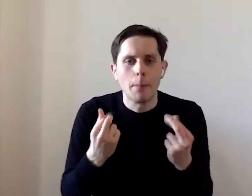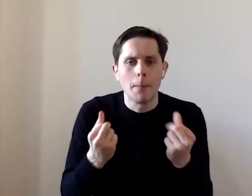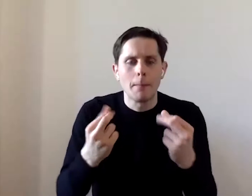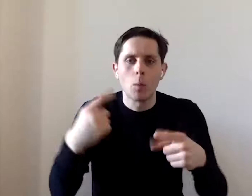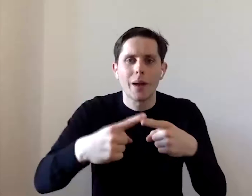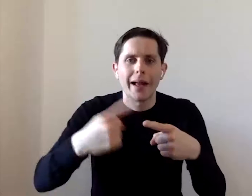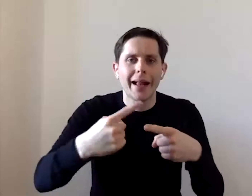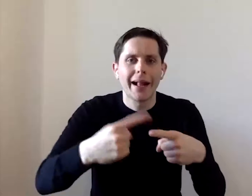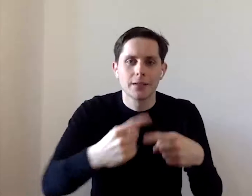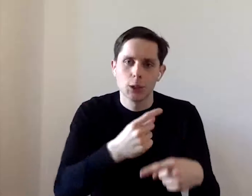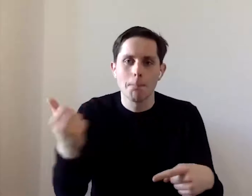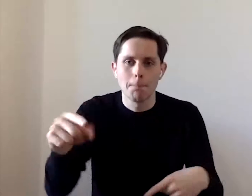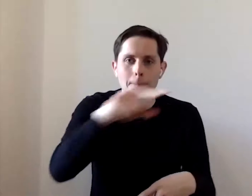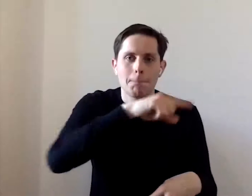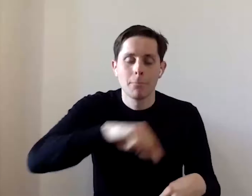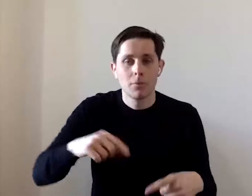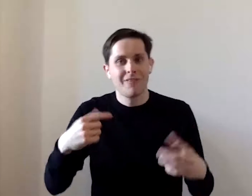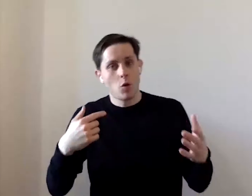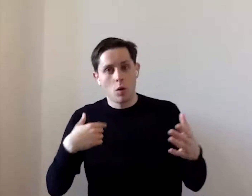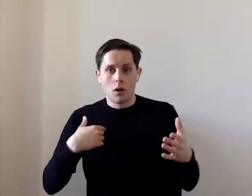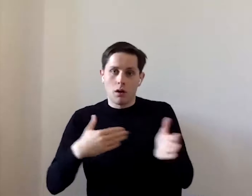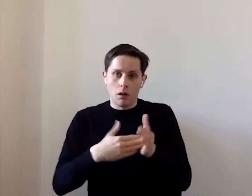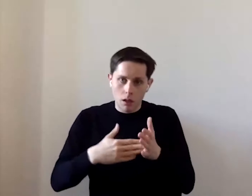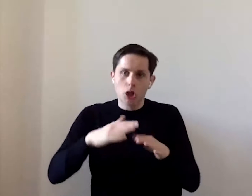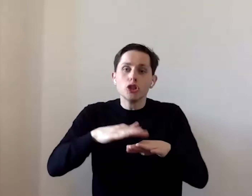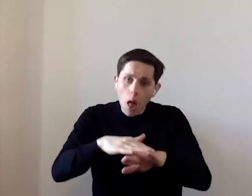everything is a lot more drawn out.